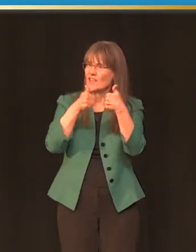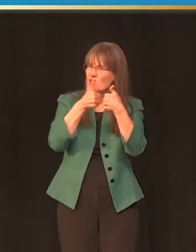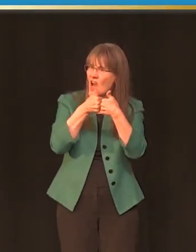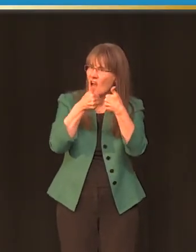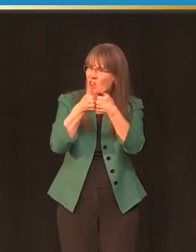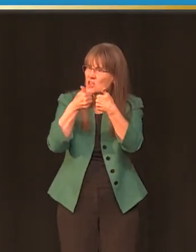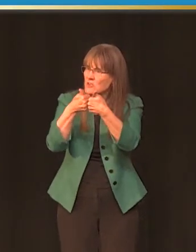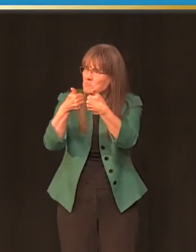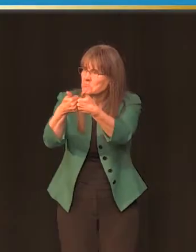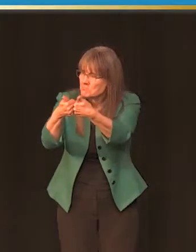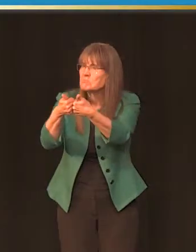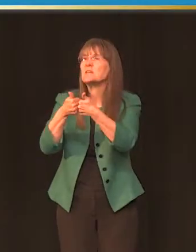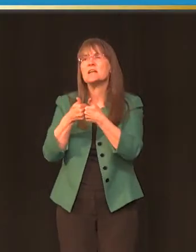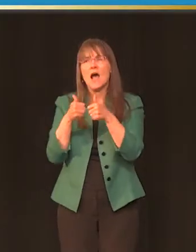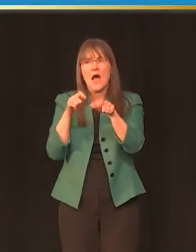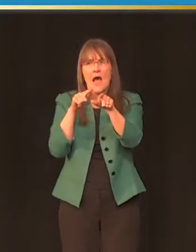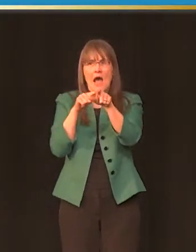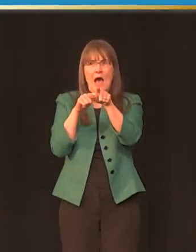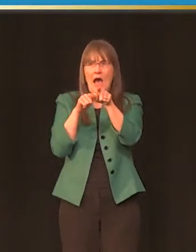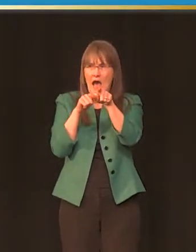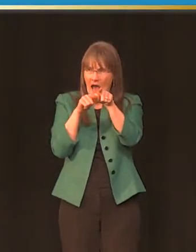and meet every challenge that you face.